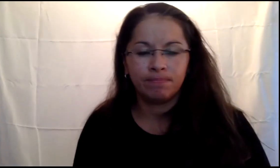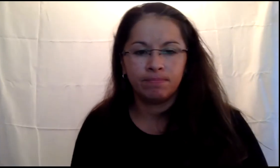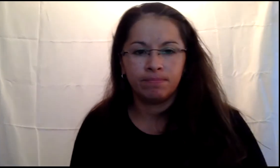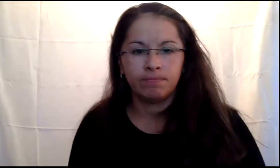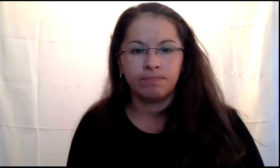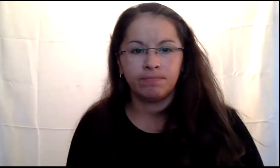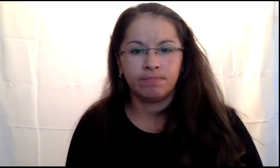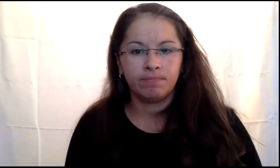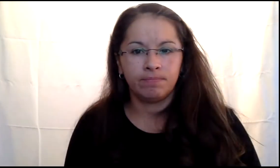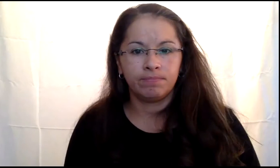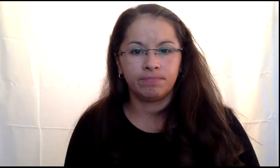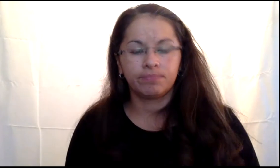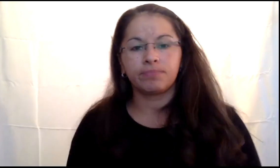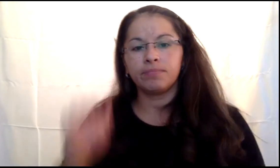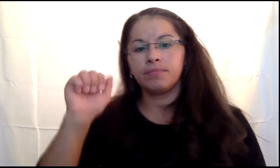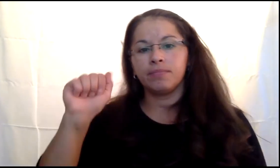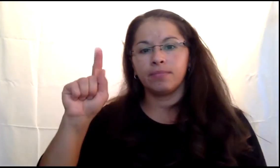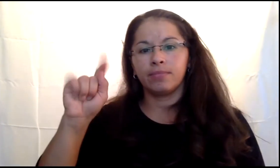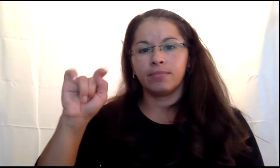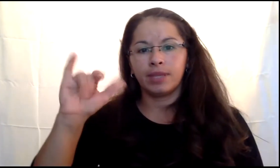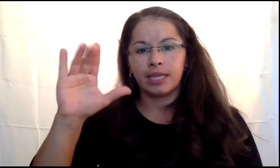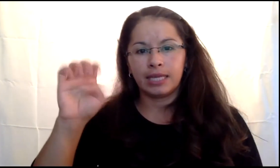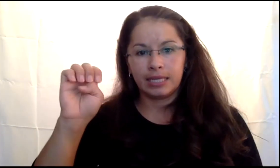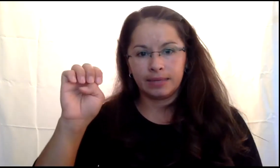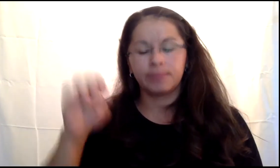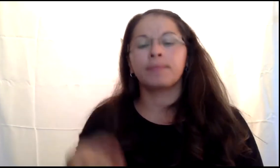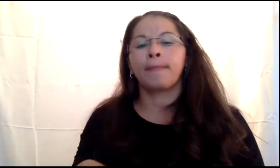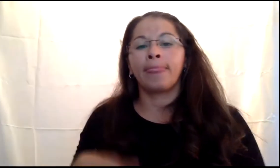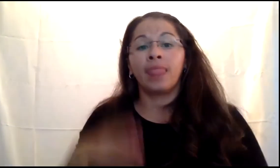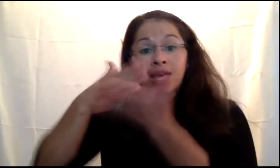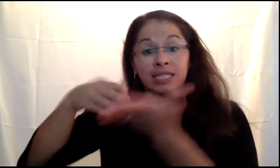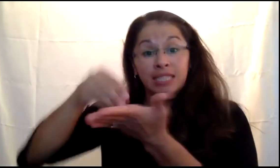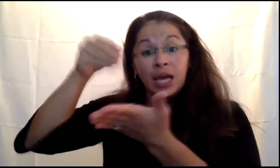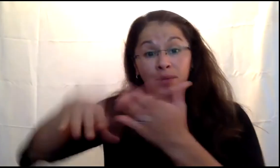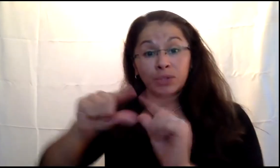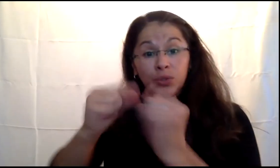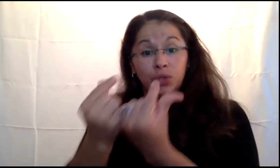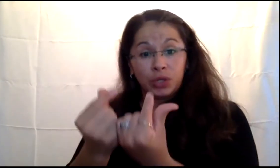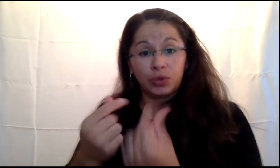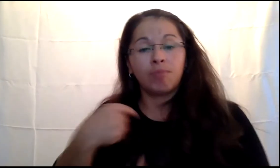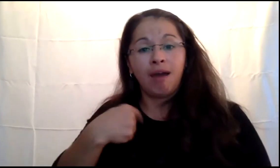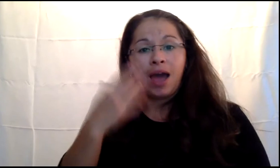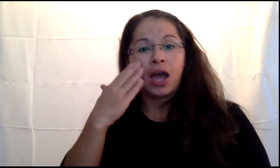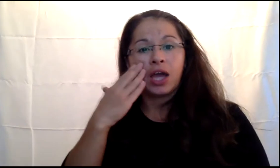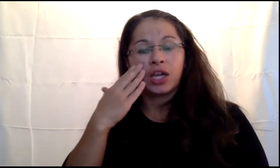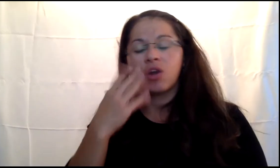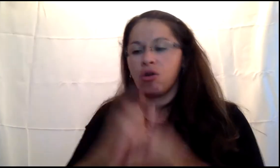Some of the student groups that I know have been supportive for undocumented students once they arrive at